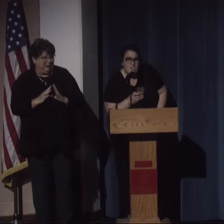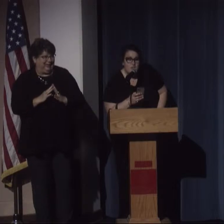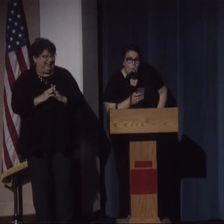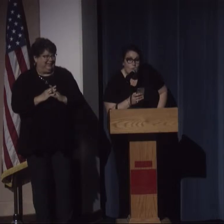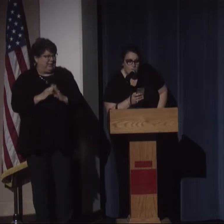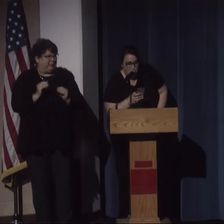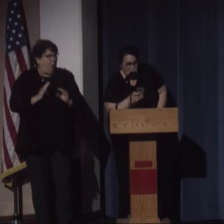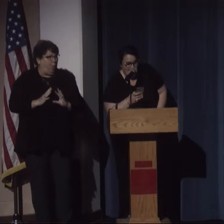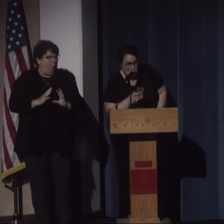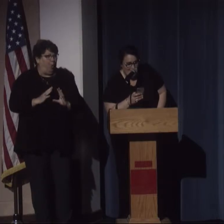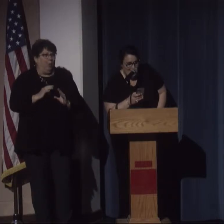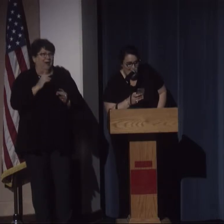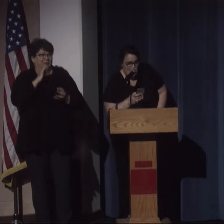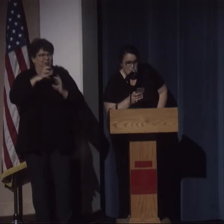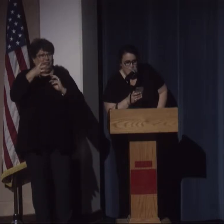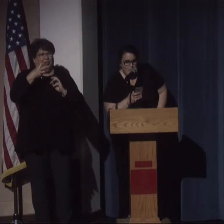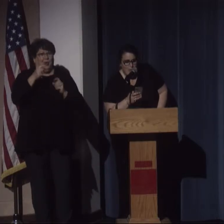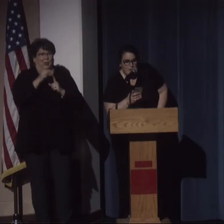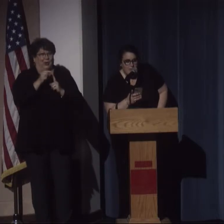teacher.